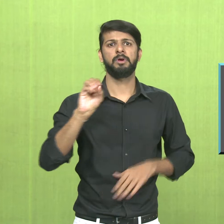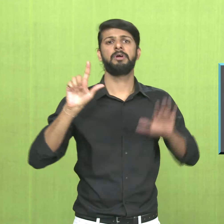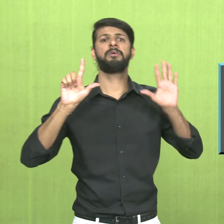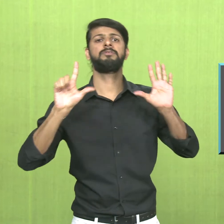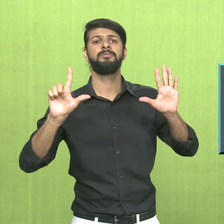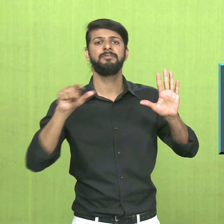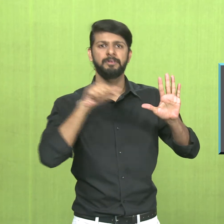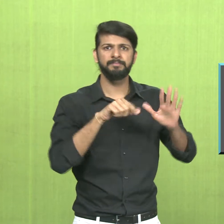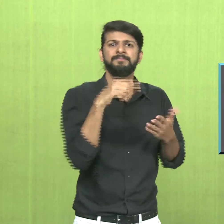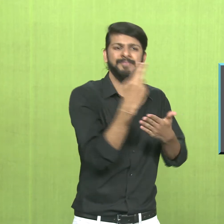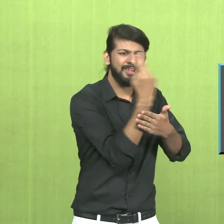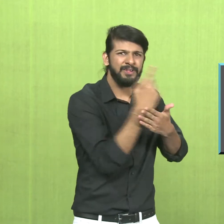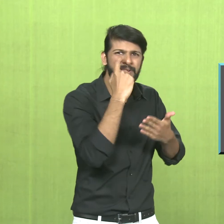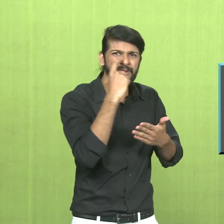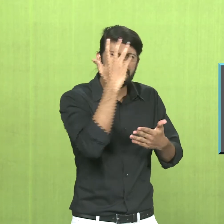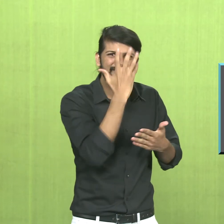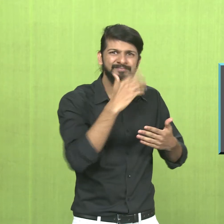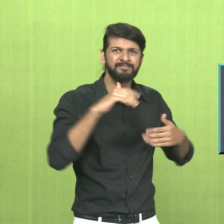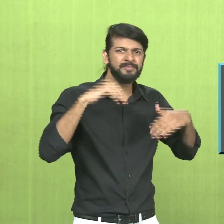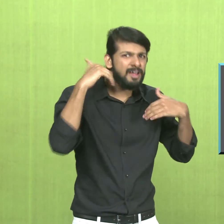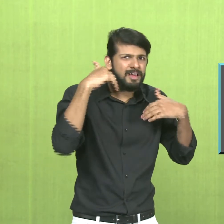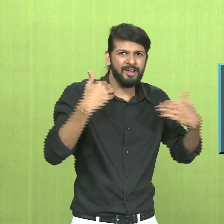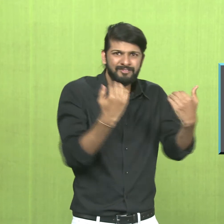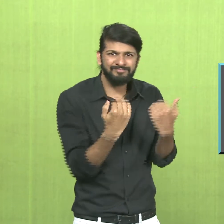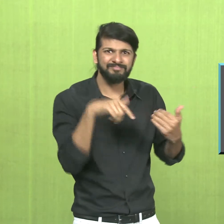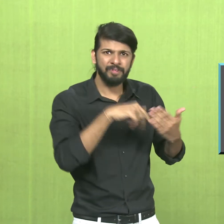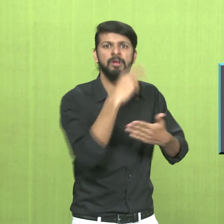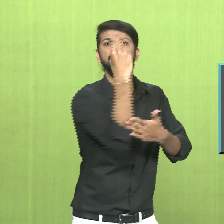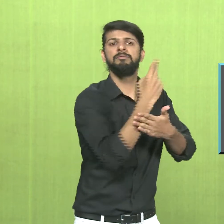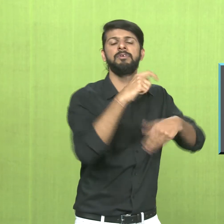and he executed this artwork in 2007, Girl with Goat.